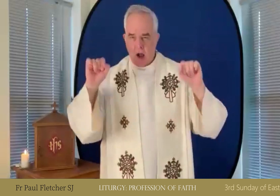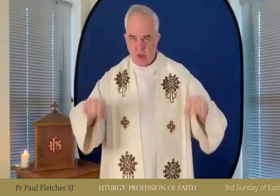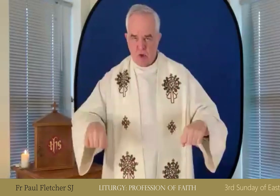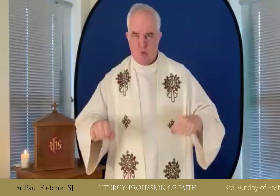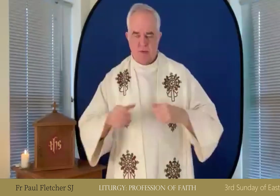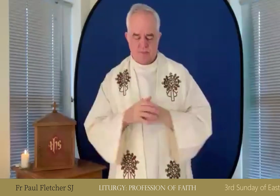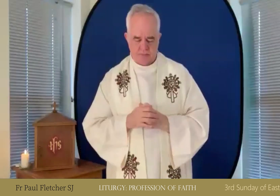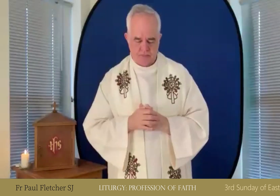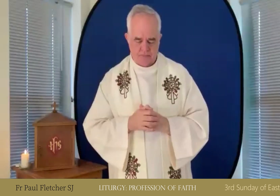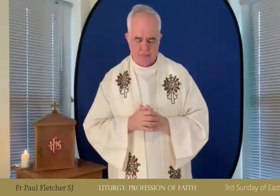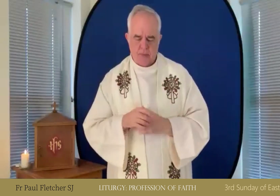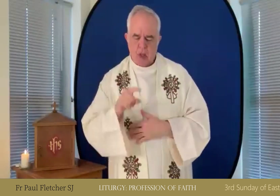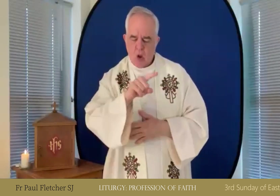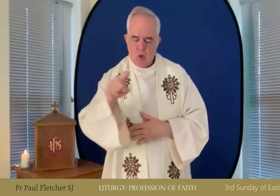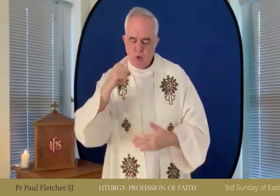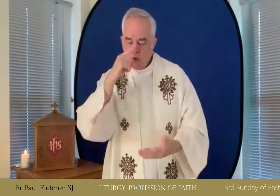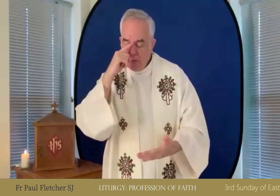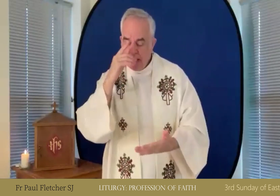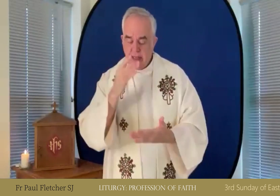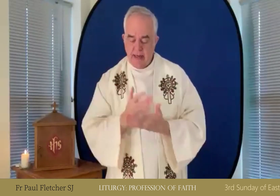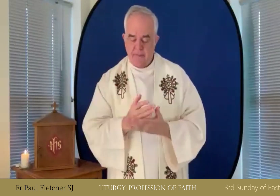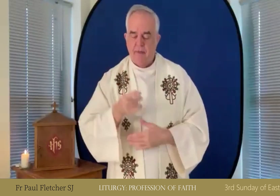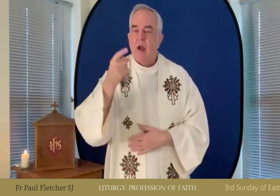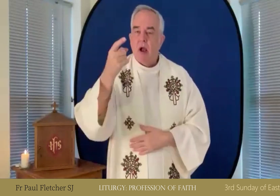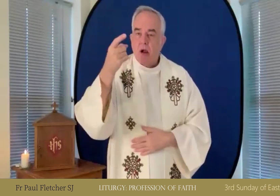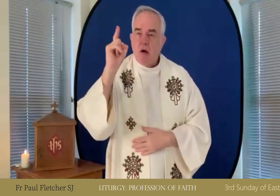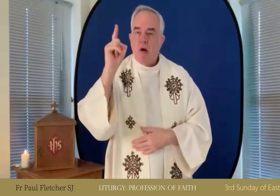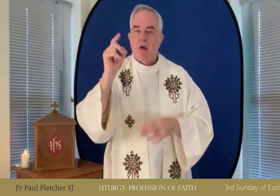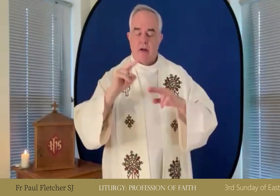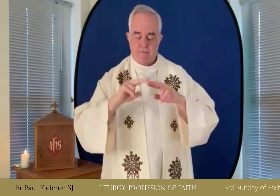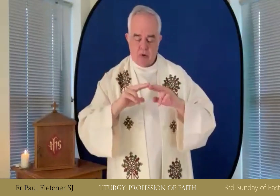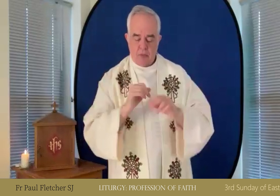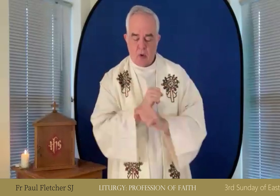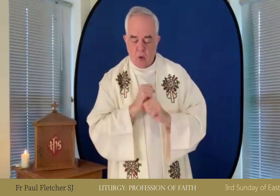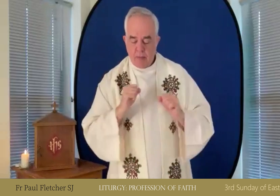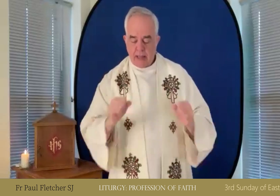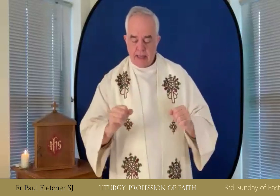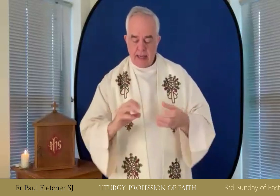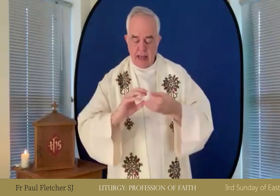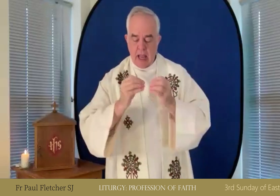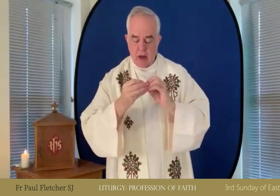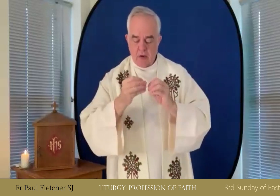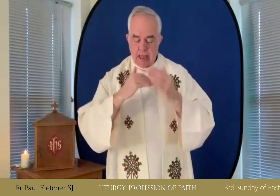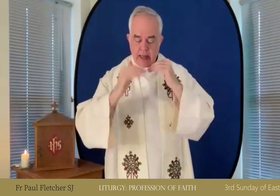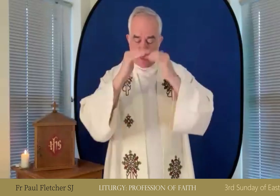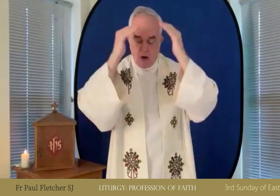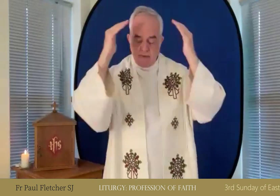do. Do you believe God, Father Almighty, creator of